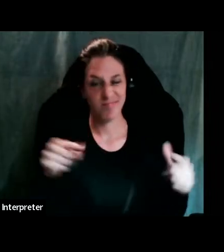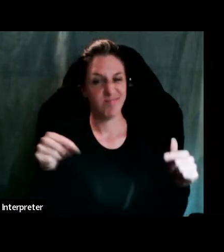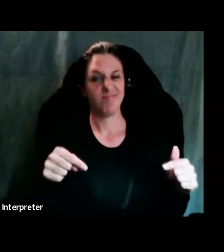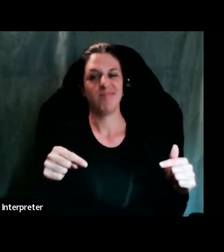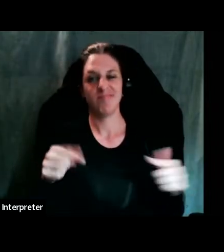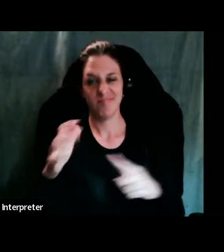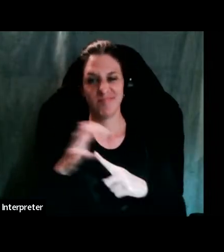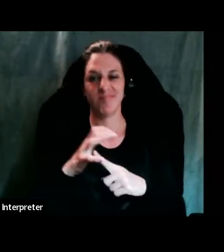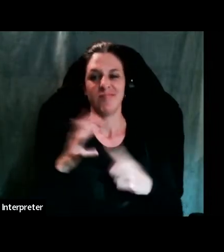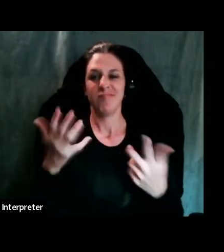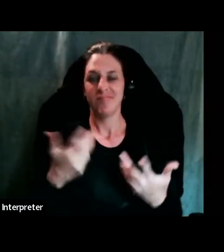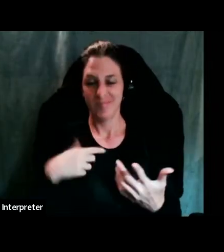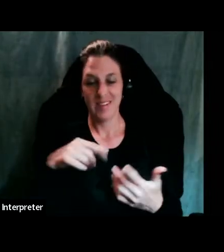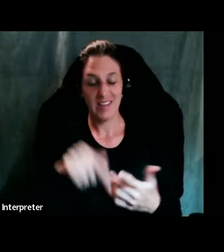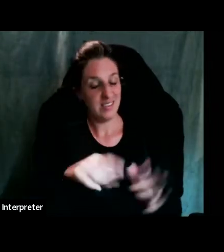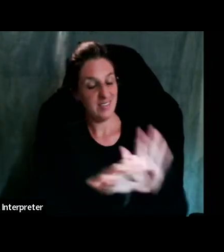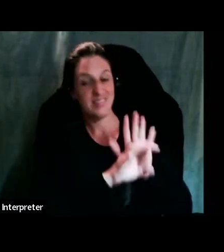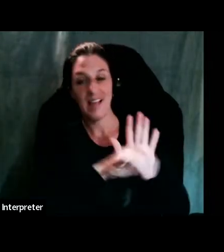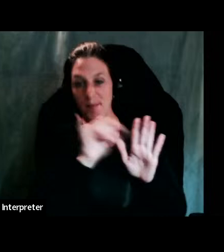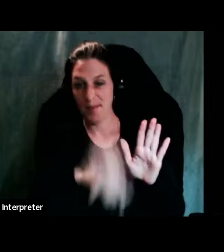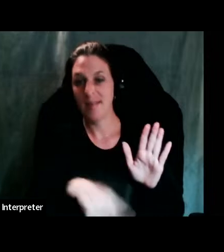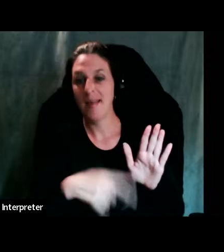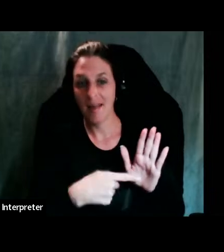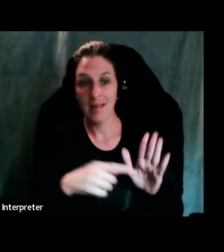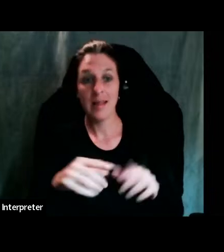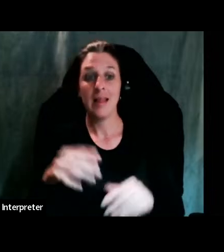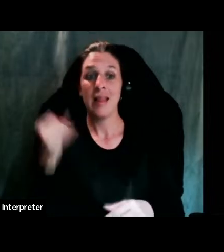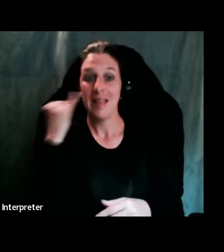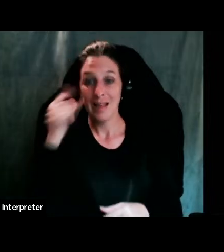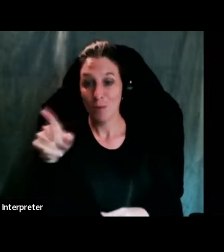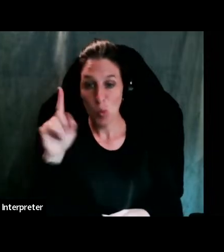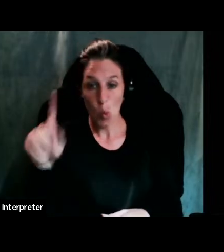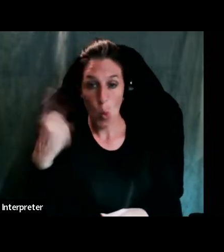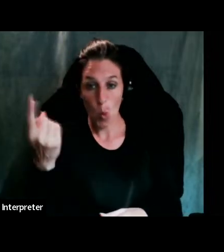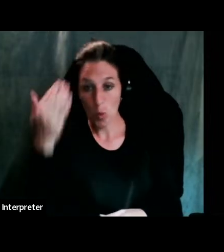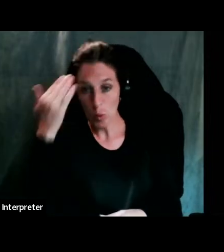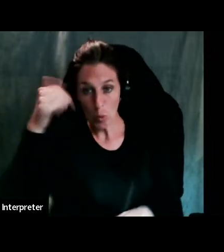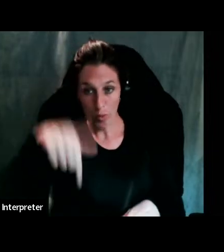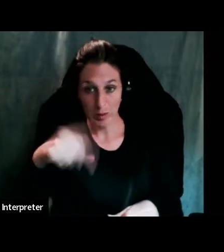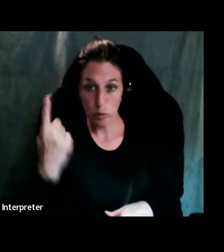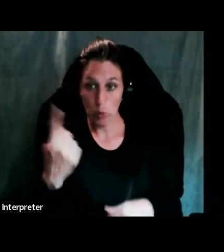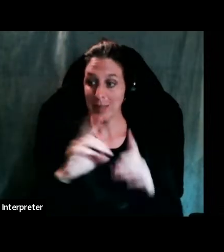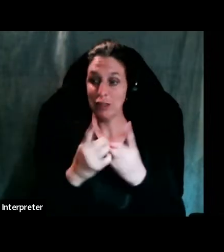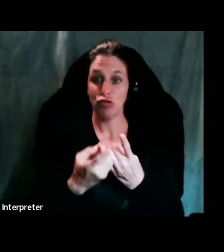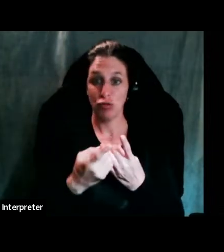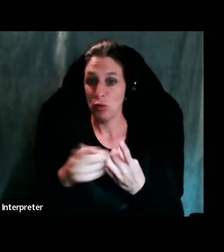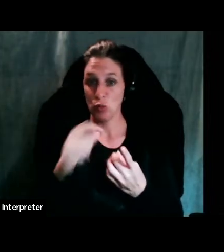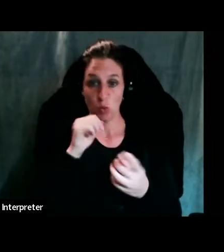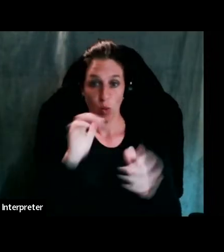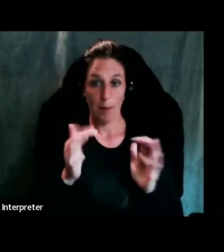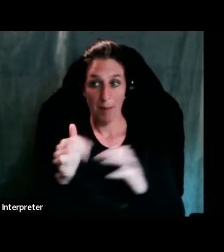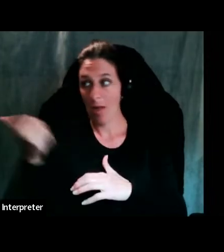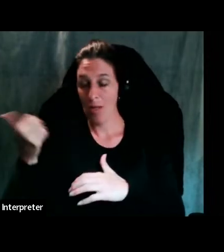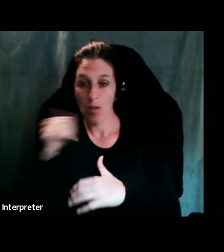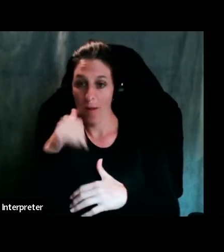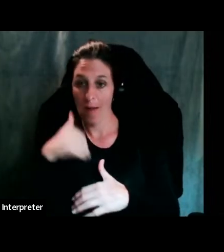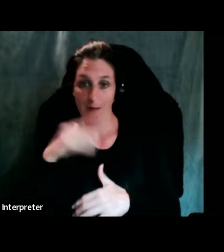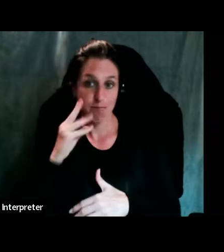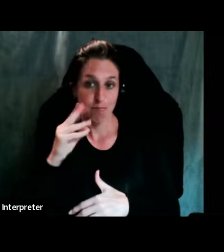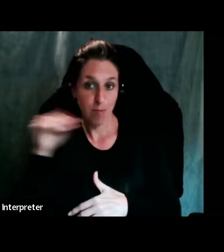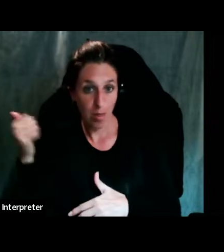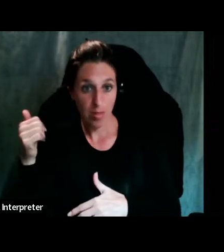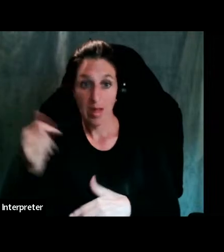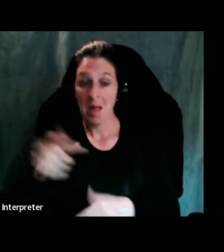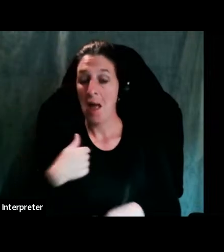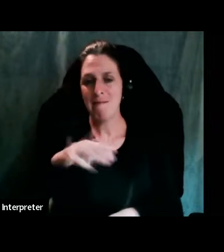mean, for those who've been in this district and maybe only this district, you don't have anything with which to compare. I have never seen a district put